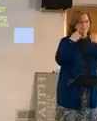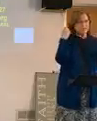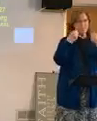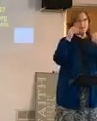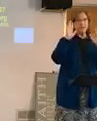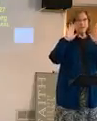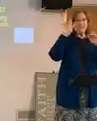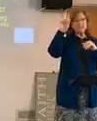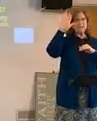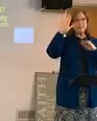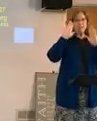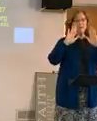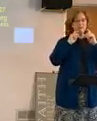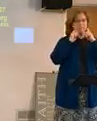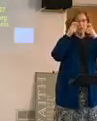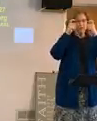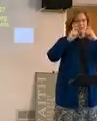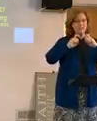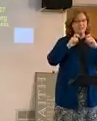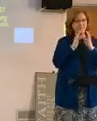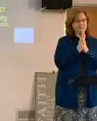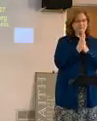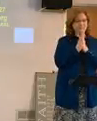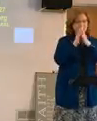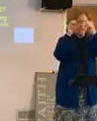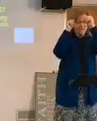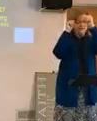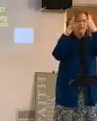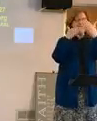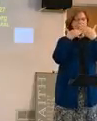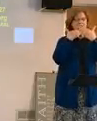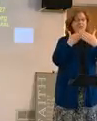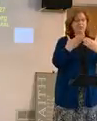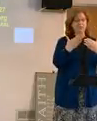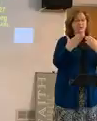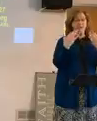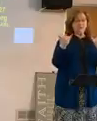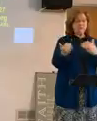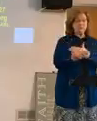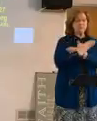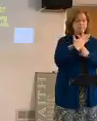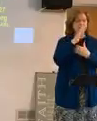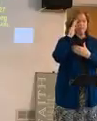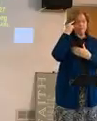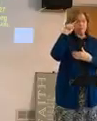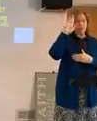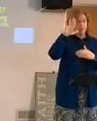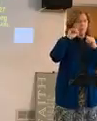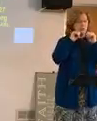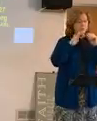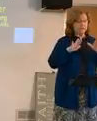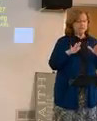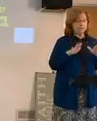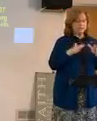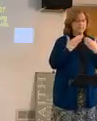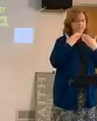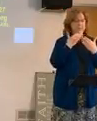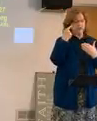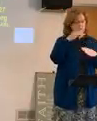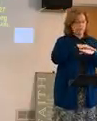wonderful gifts. Heavenly Father, we come to you this morning and say thank you for your blessings. Thank you for the